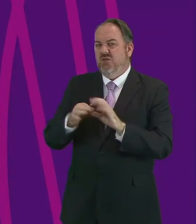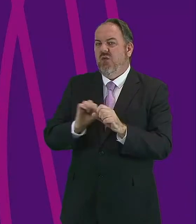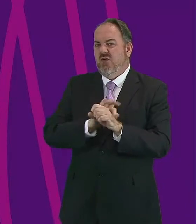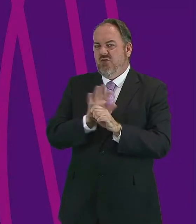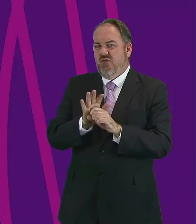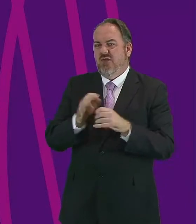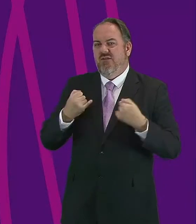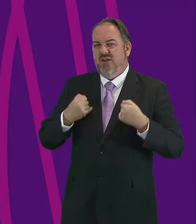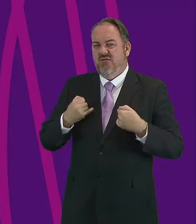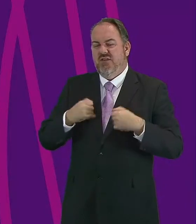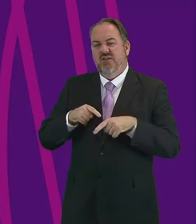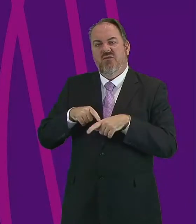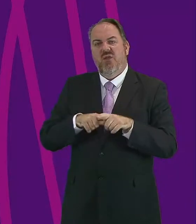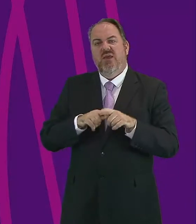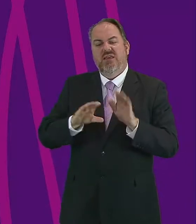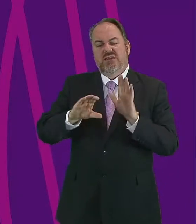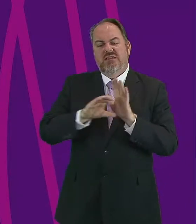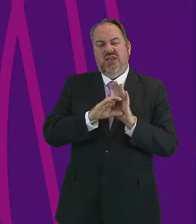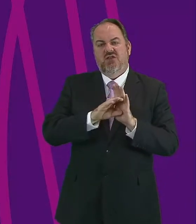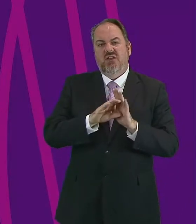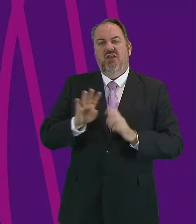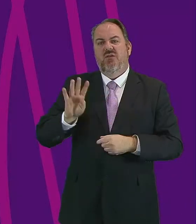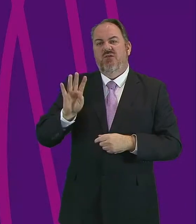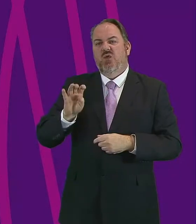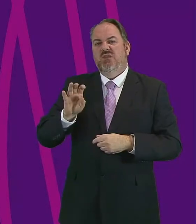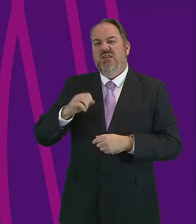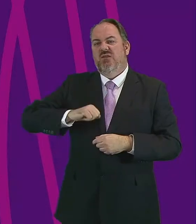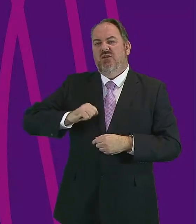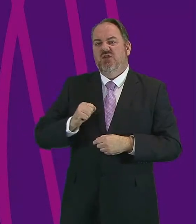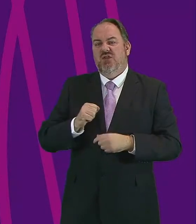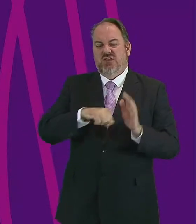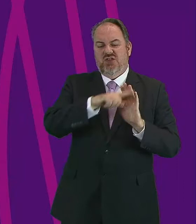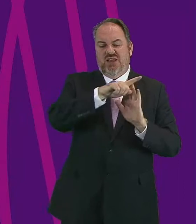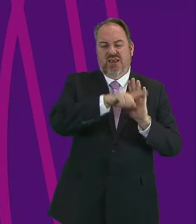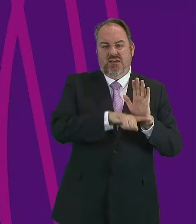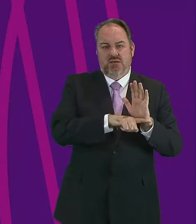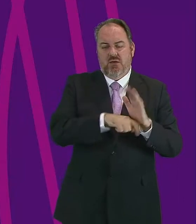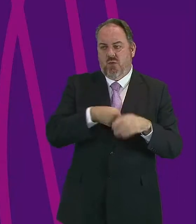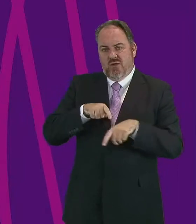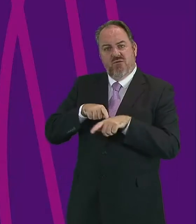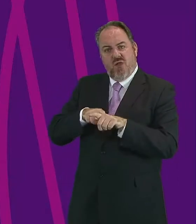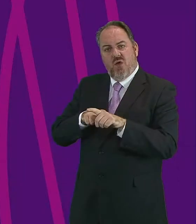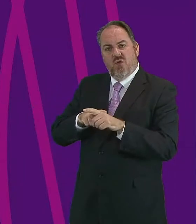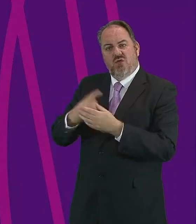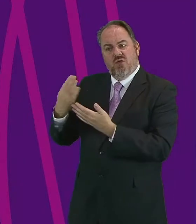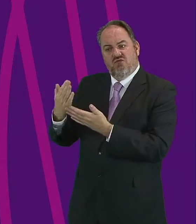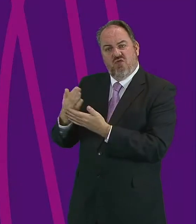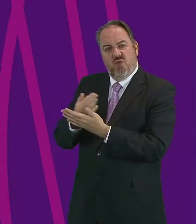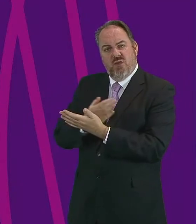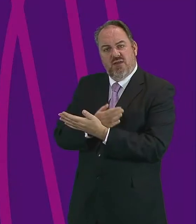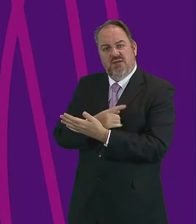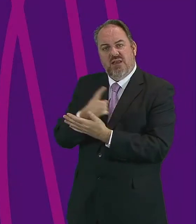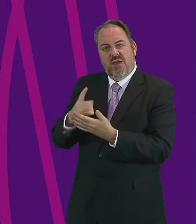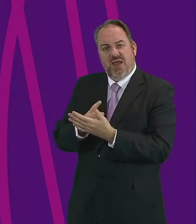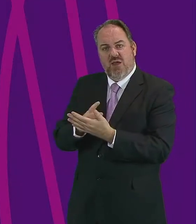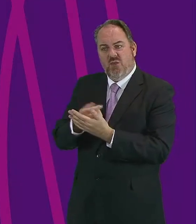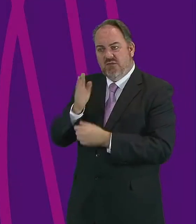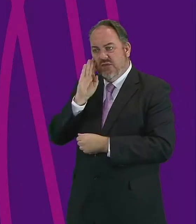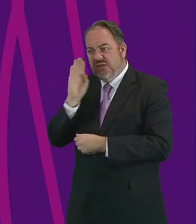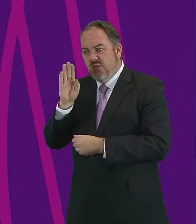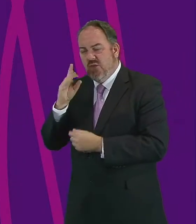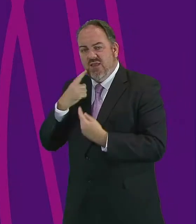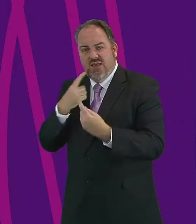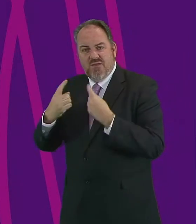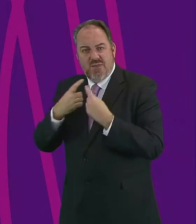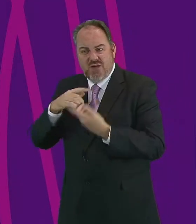under Section 14 of the Second Scottish Act. We have fulfilled the requirement to take account of available information about the nature